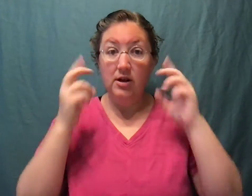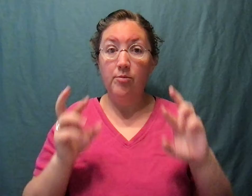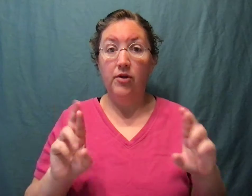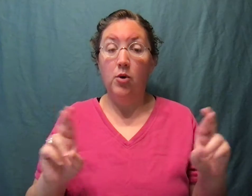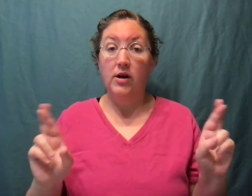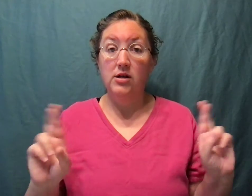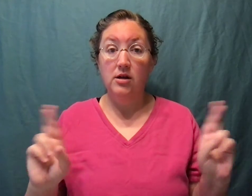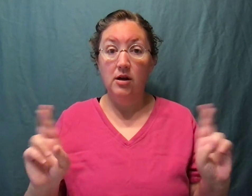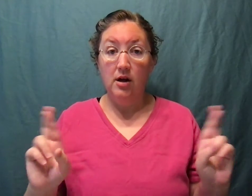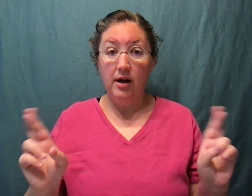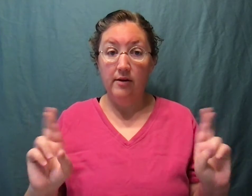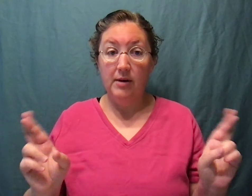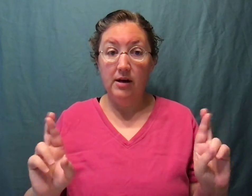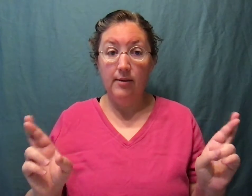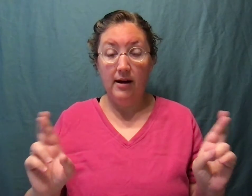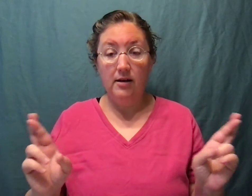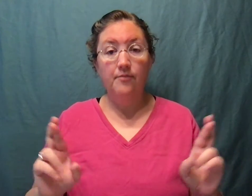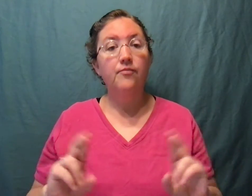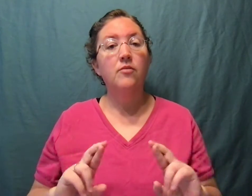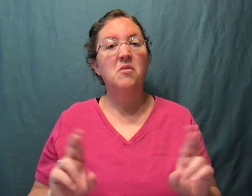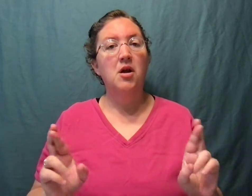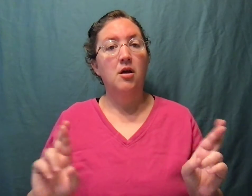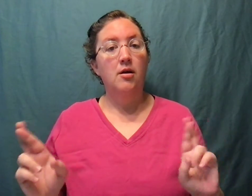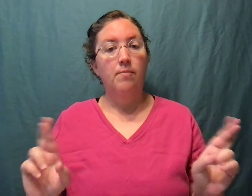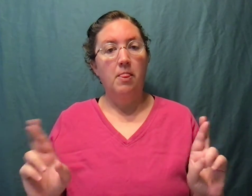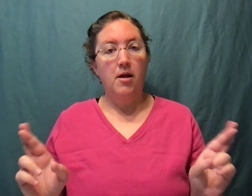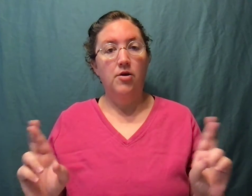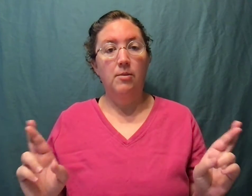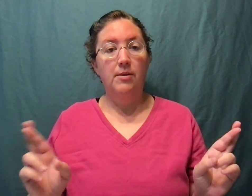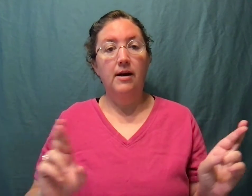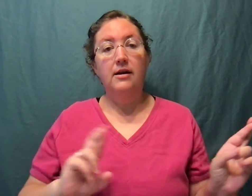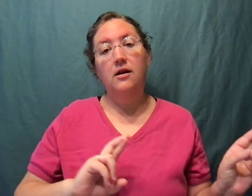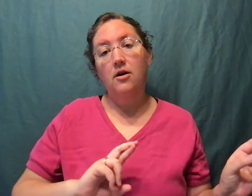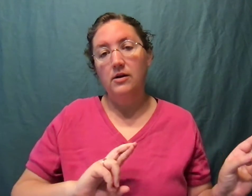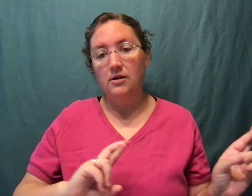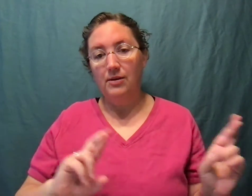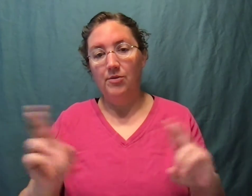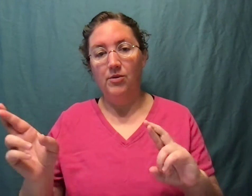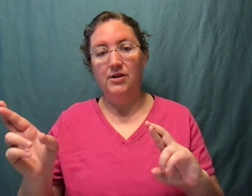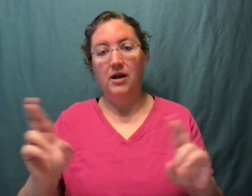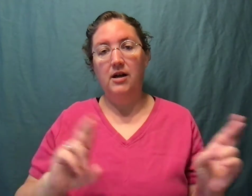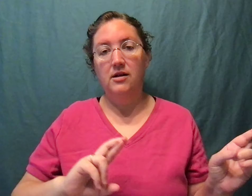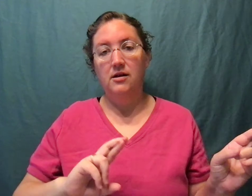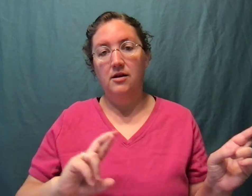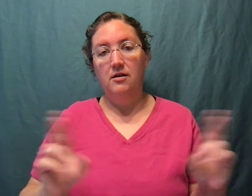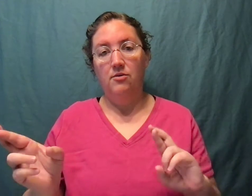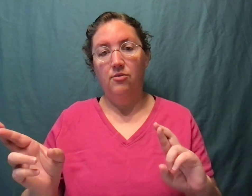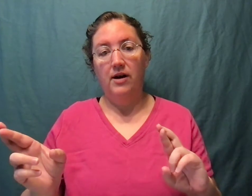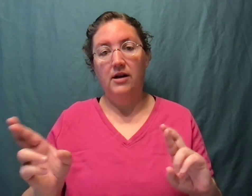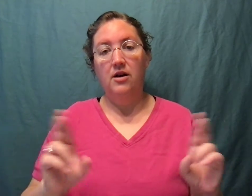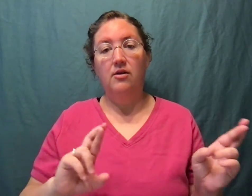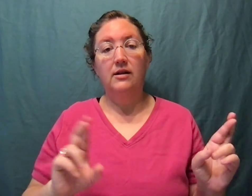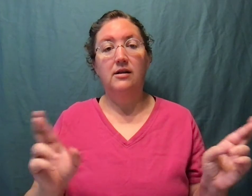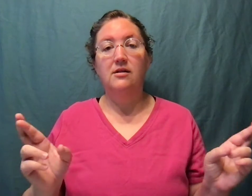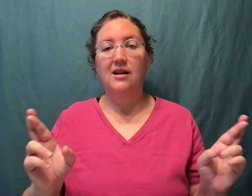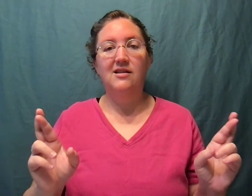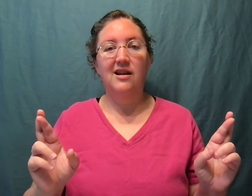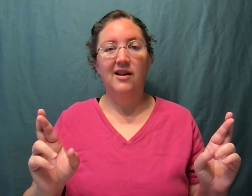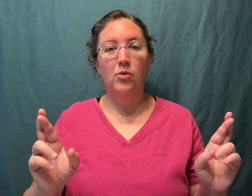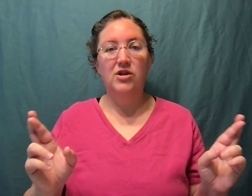with the question. Everybody ready? You can be ready to go, and some people will sign it ready to go like this. Again, it's kind of like windshield